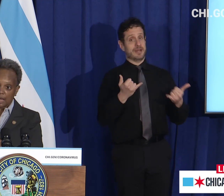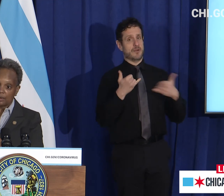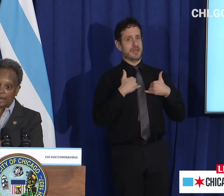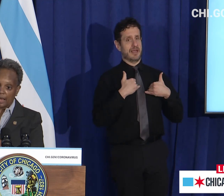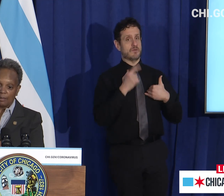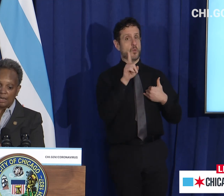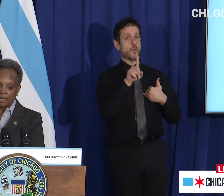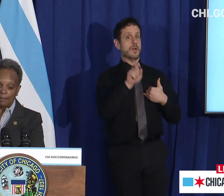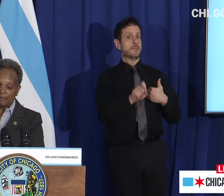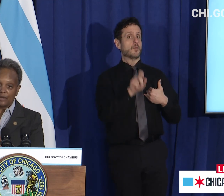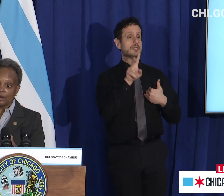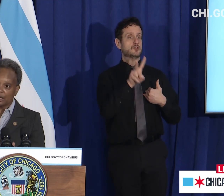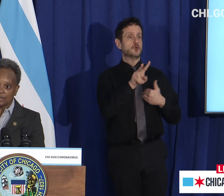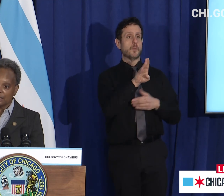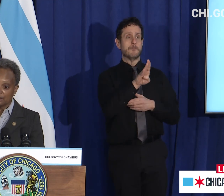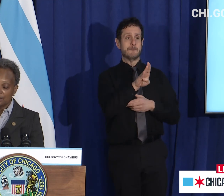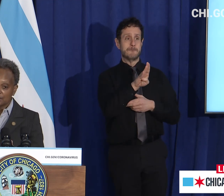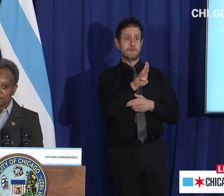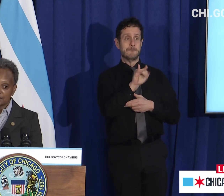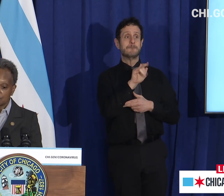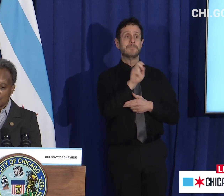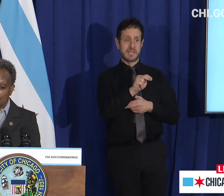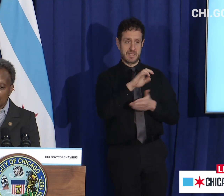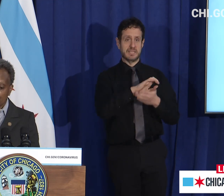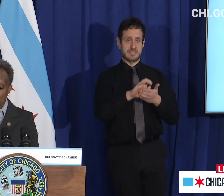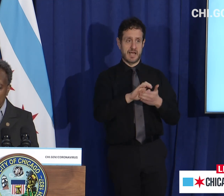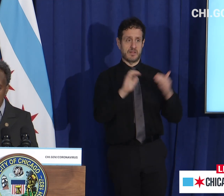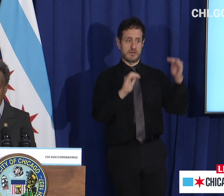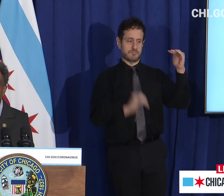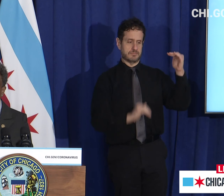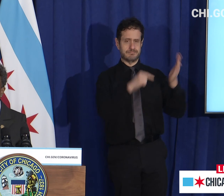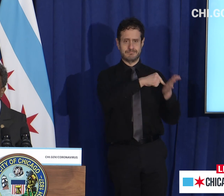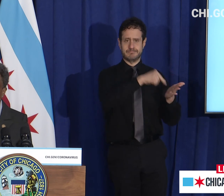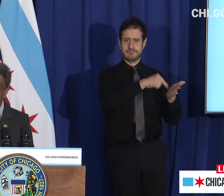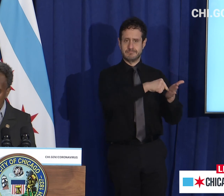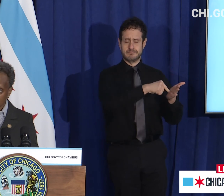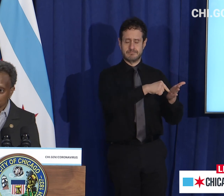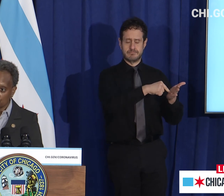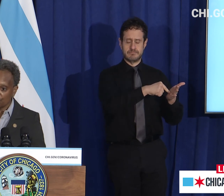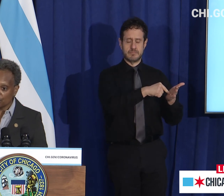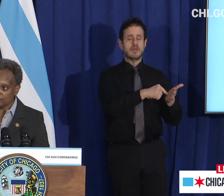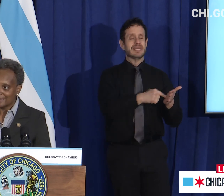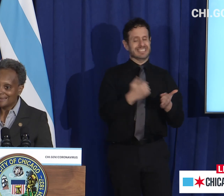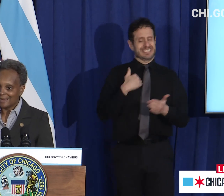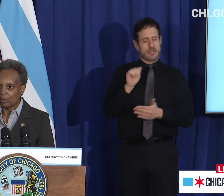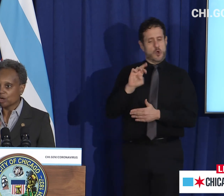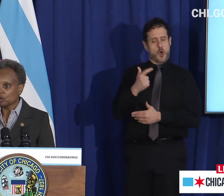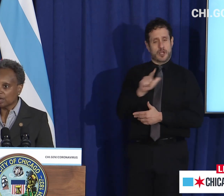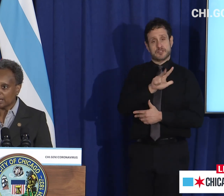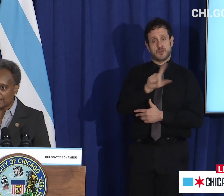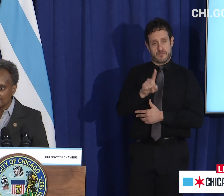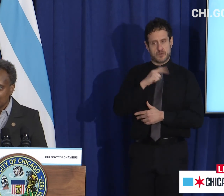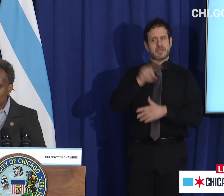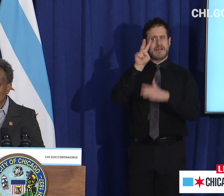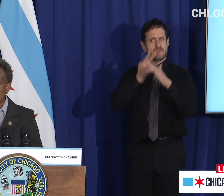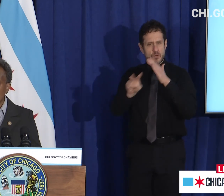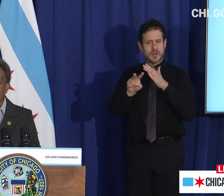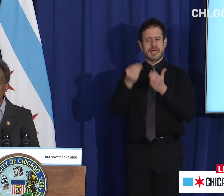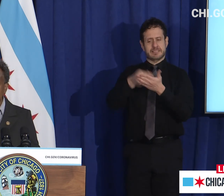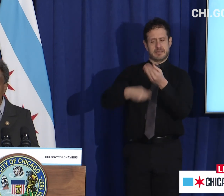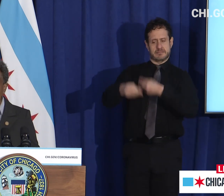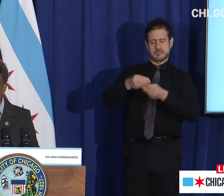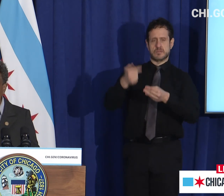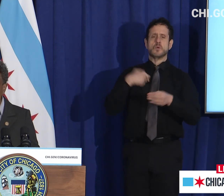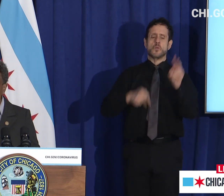billion gap. And I've been very clear since my forecast speech on August 31st that we are looking at a